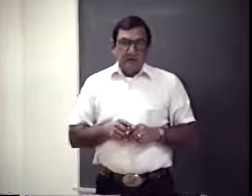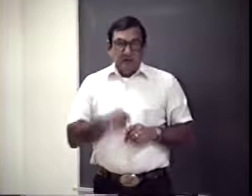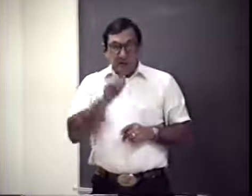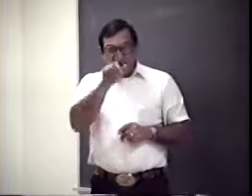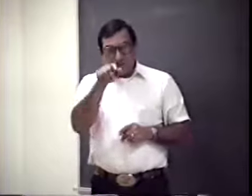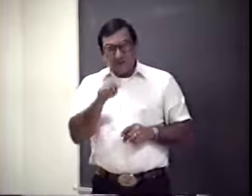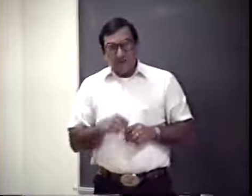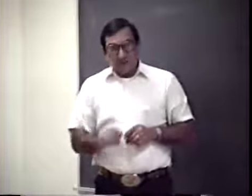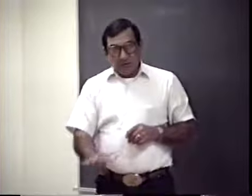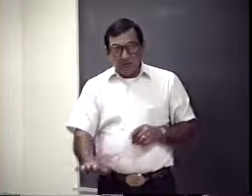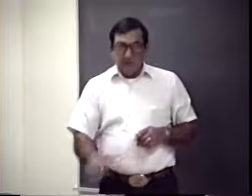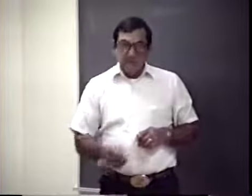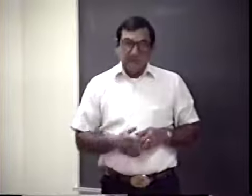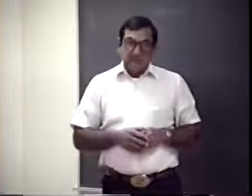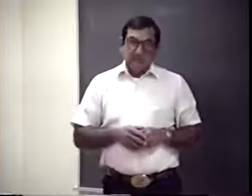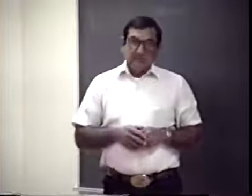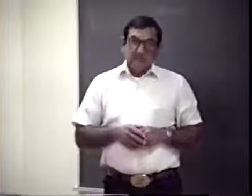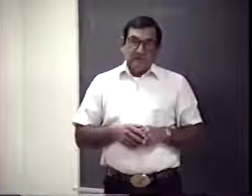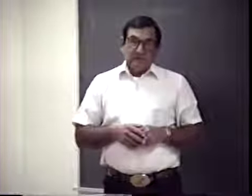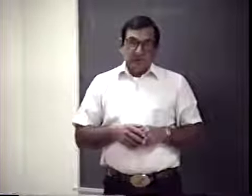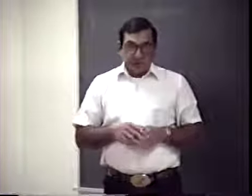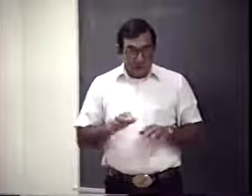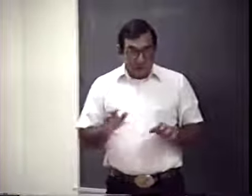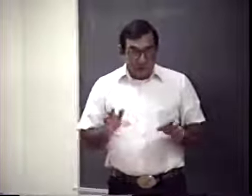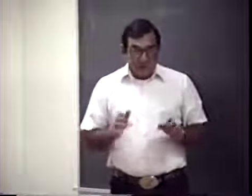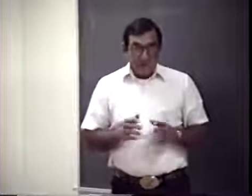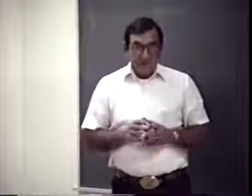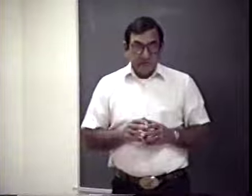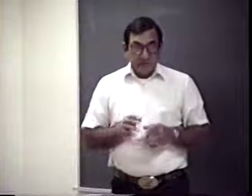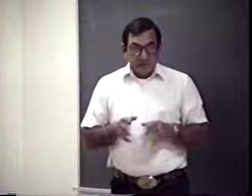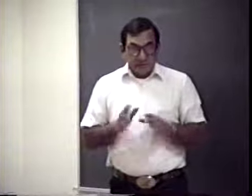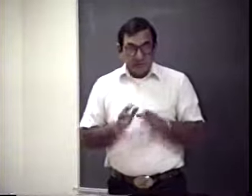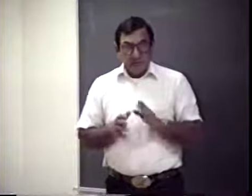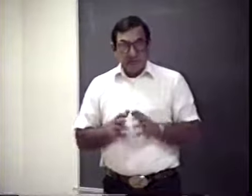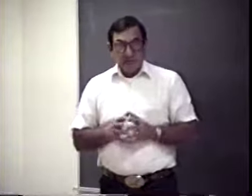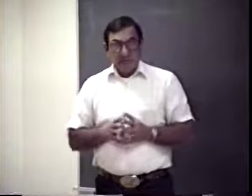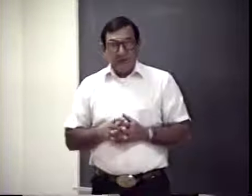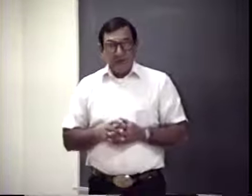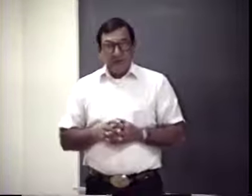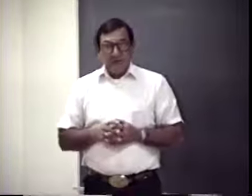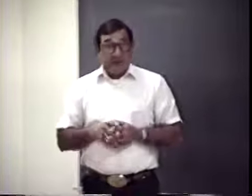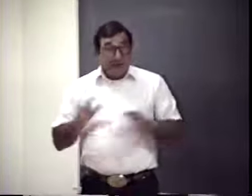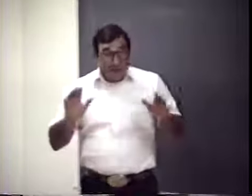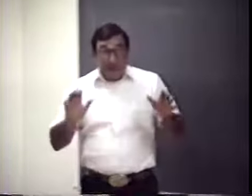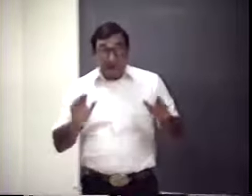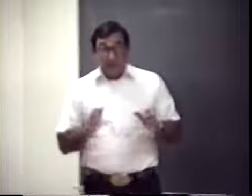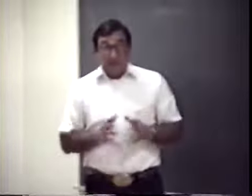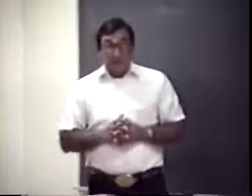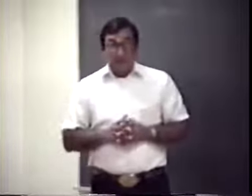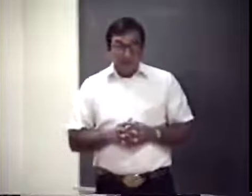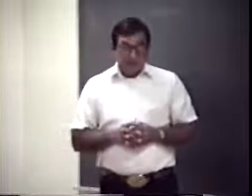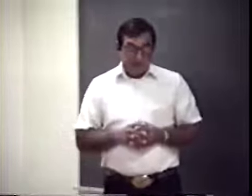I've asked the little ones, would you like to learn some elementary sign language? Yes, yes,